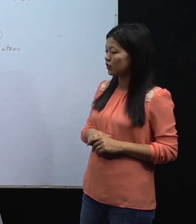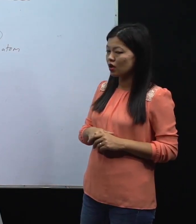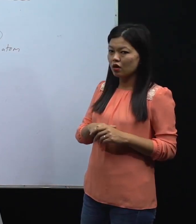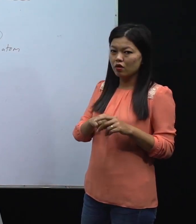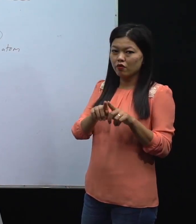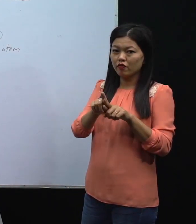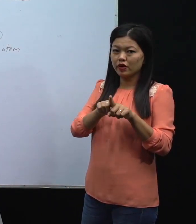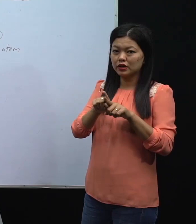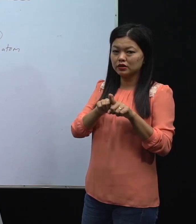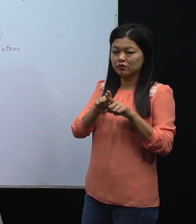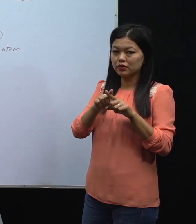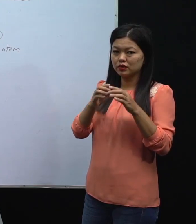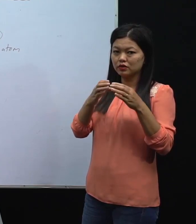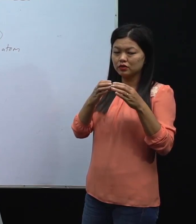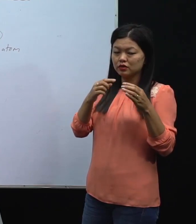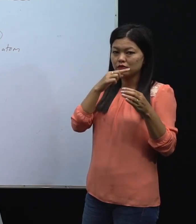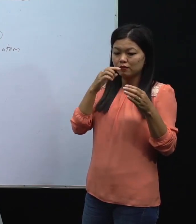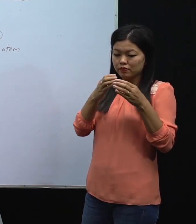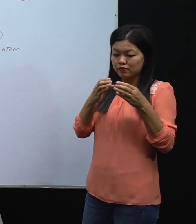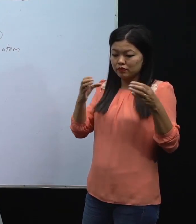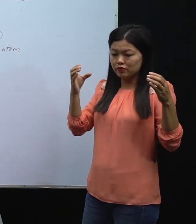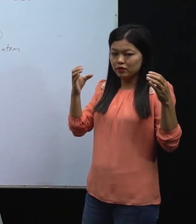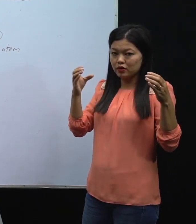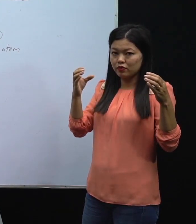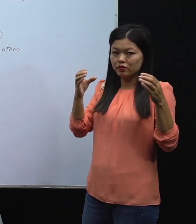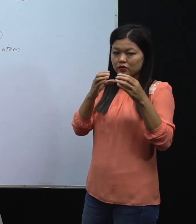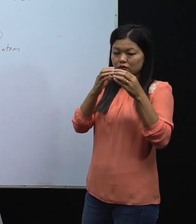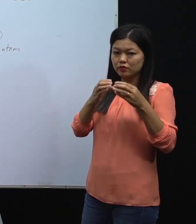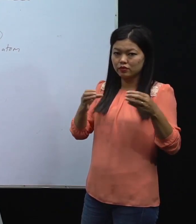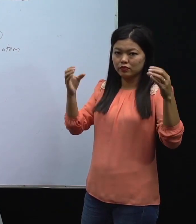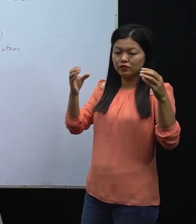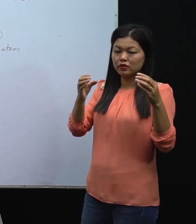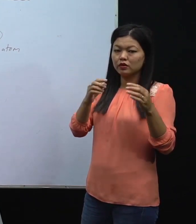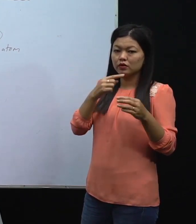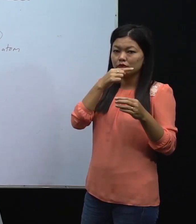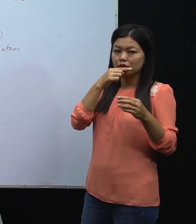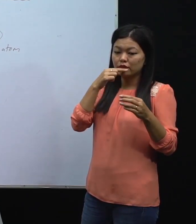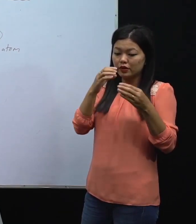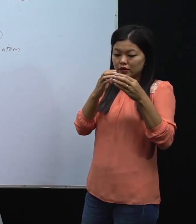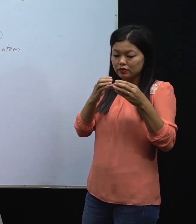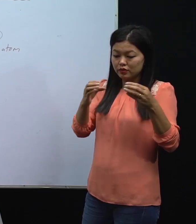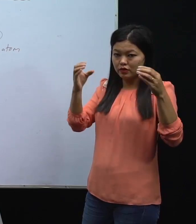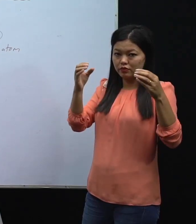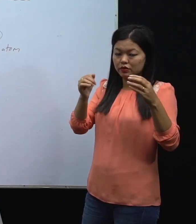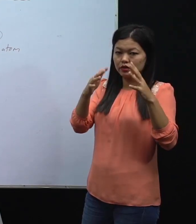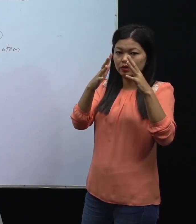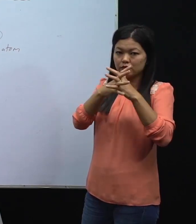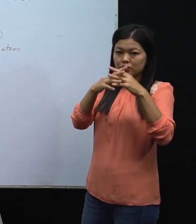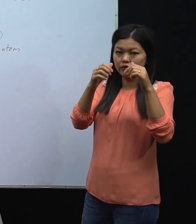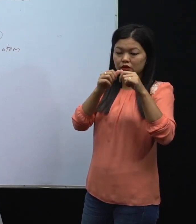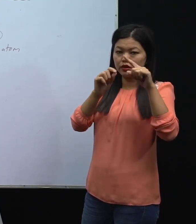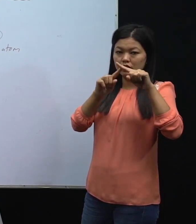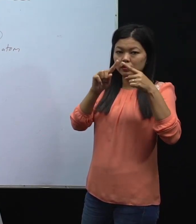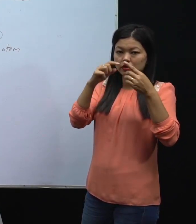watermelon. Watermelon, if you just slice it into 12 pieces, okay, if you just slice it into 12 pieces, and if you just take